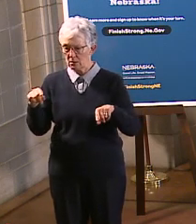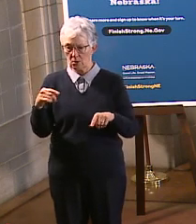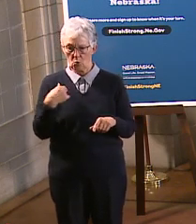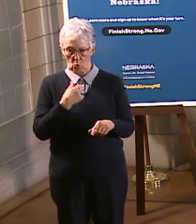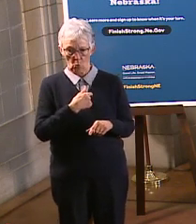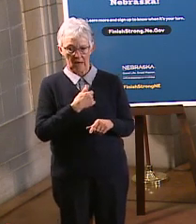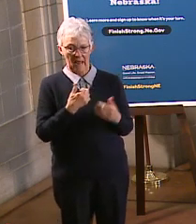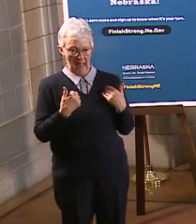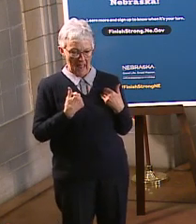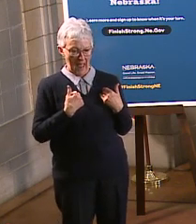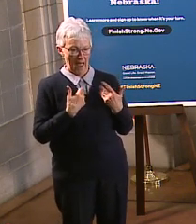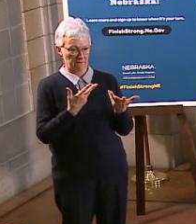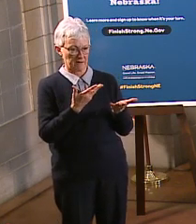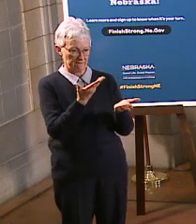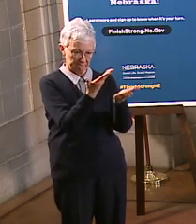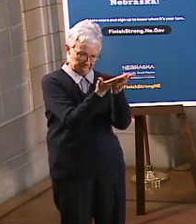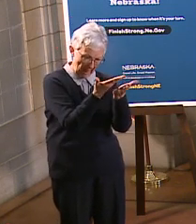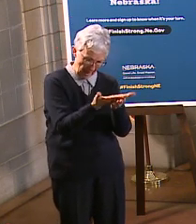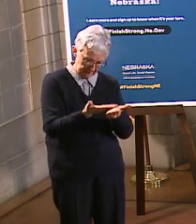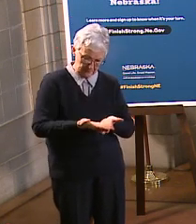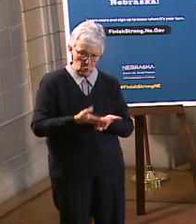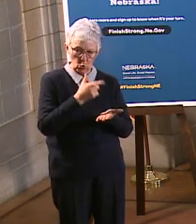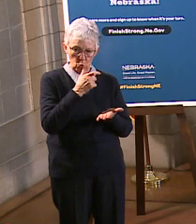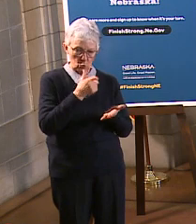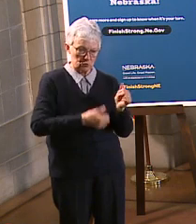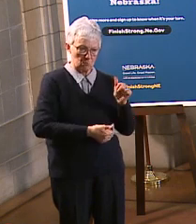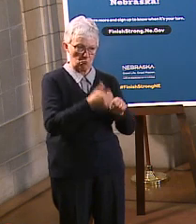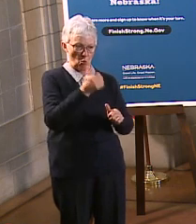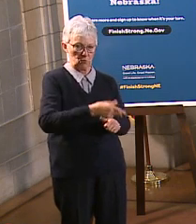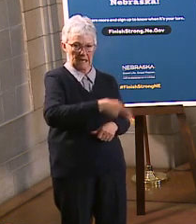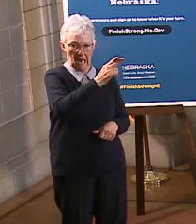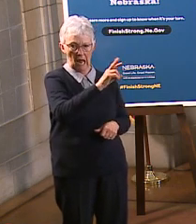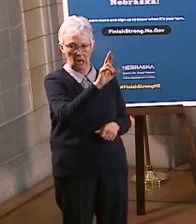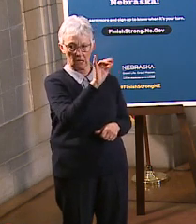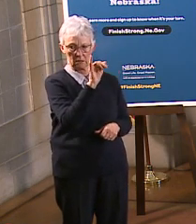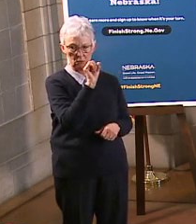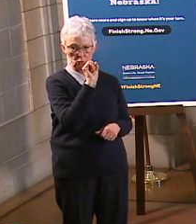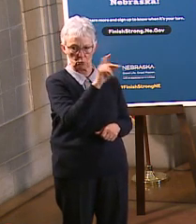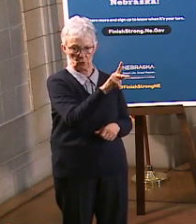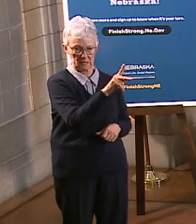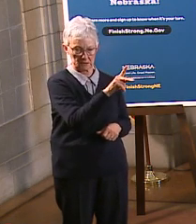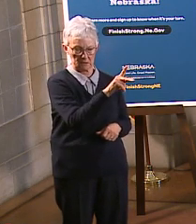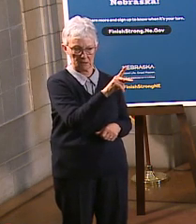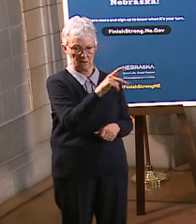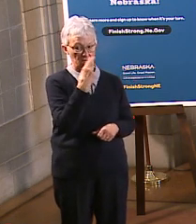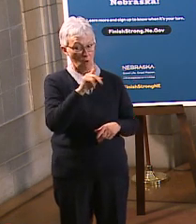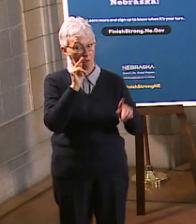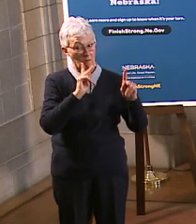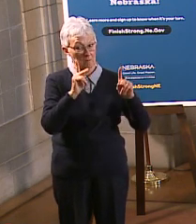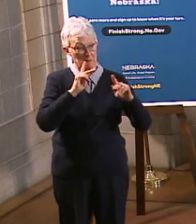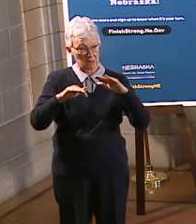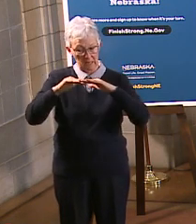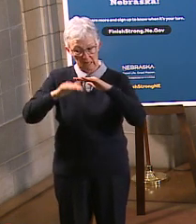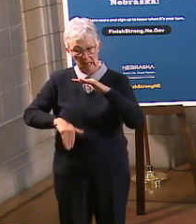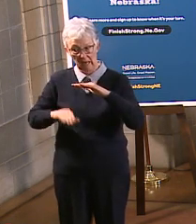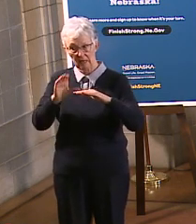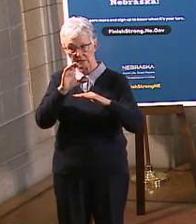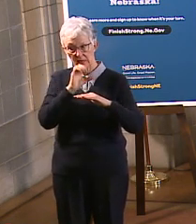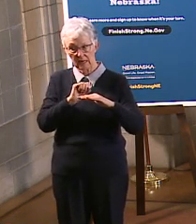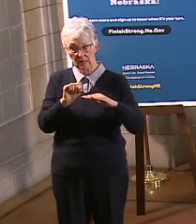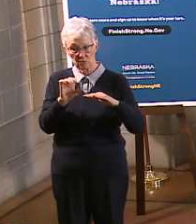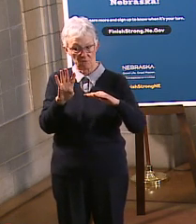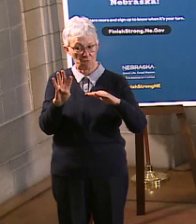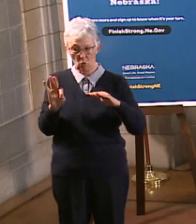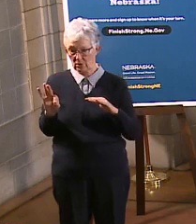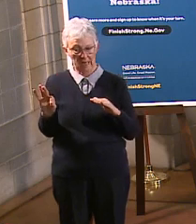And so that's what we're pursuing right now. And with regard to folks who are in that younger category and with those comorbidities, how they're going to be handled, I'd say,